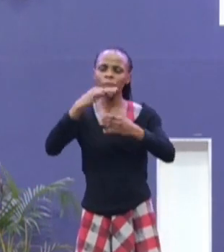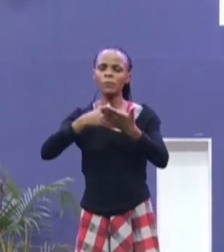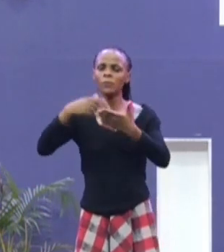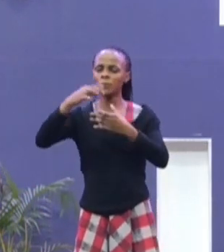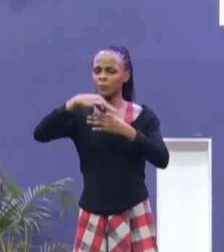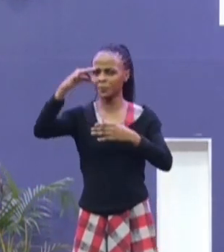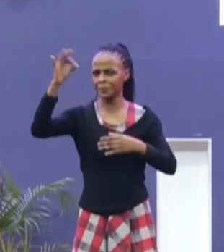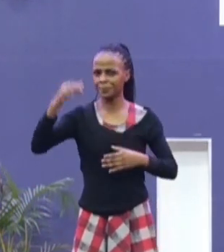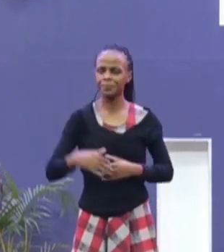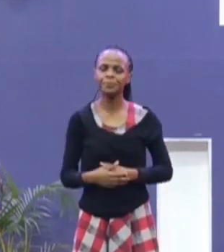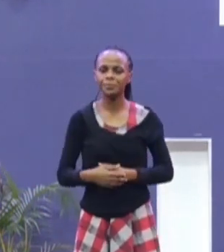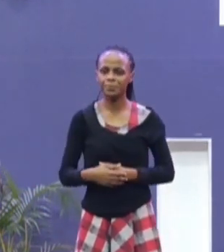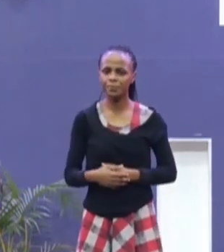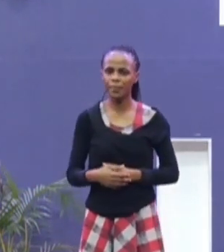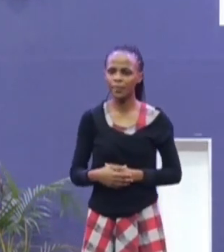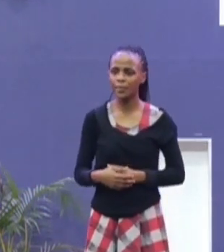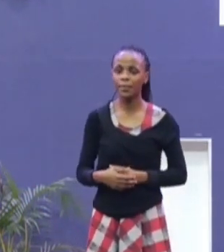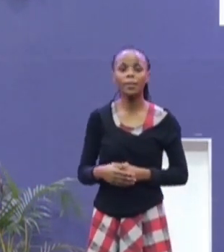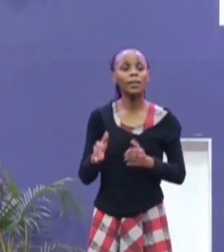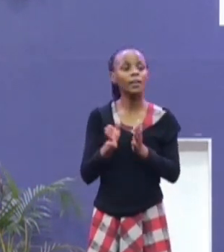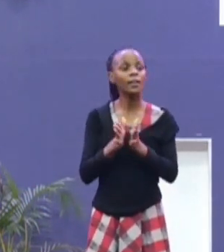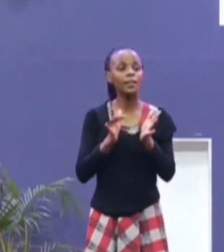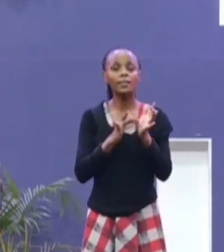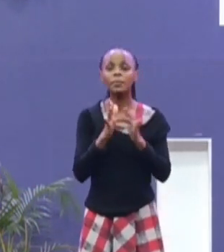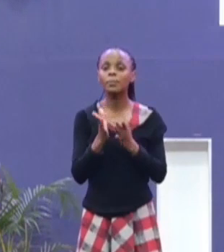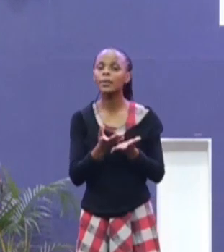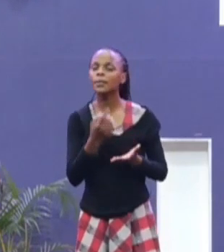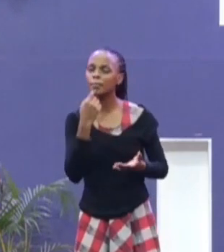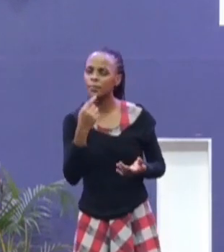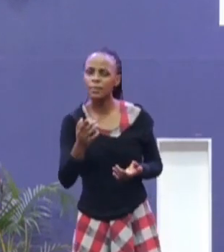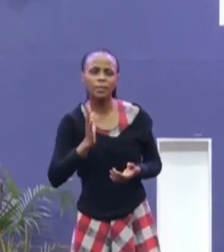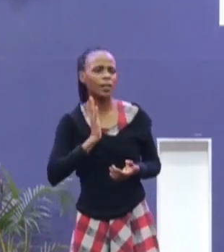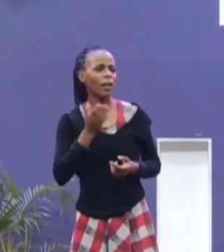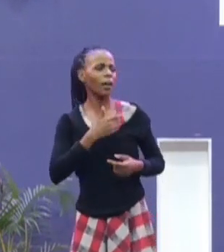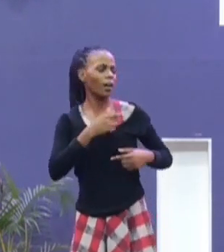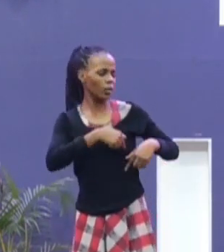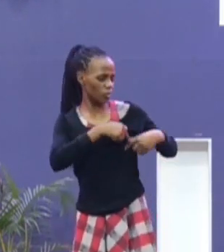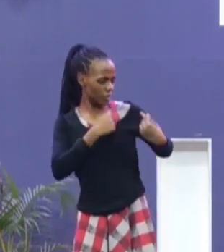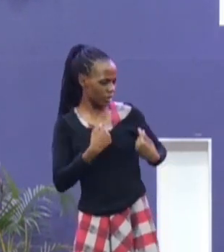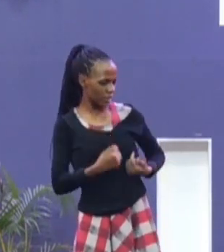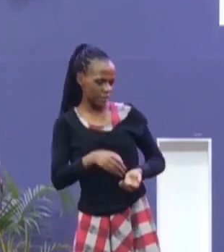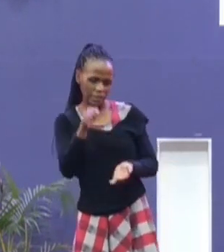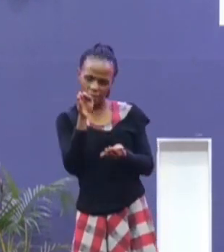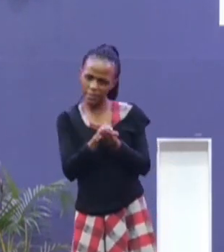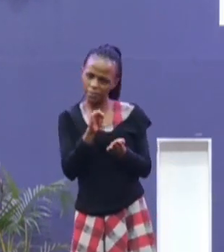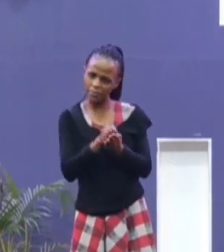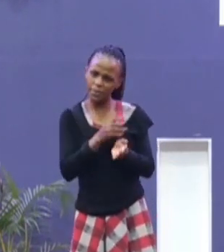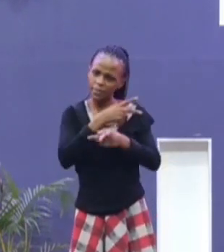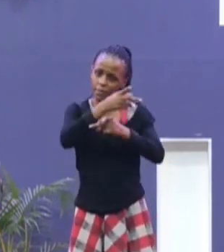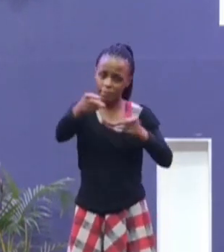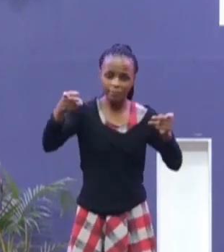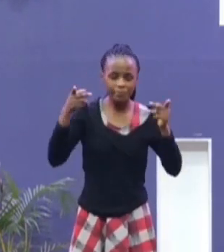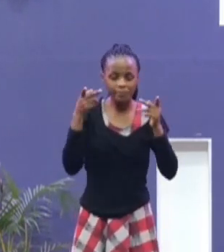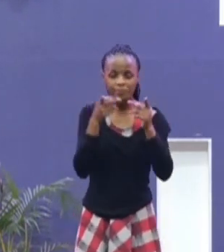jaffe yeyekali ya Katonda. And the Bible says that our hearts are storehouses. Era Bible negamba nti